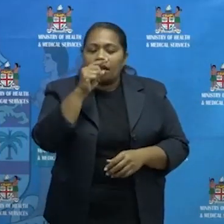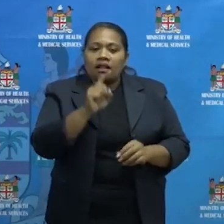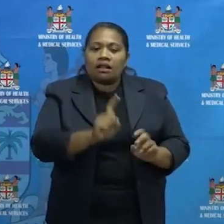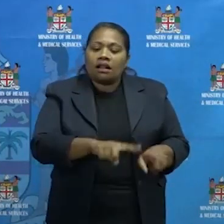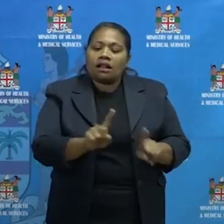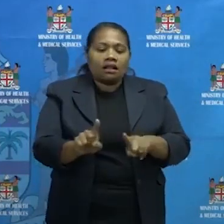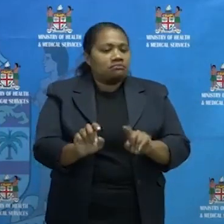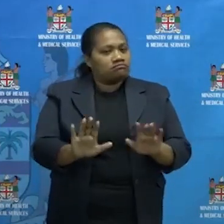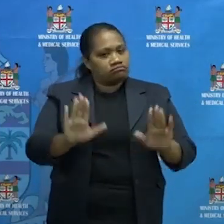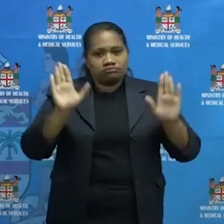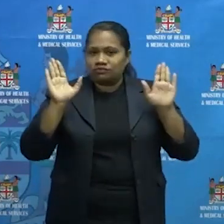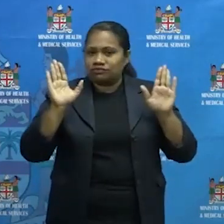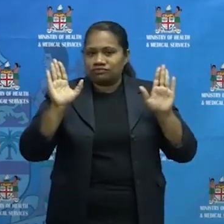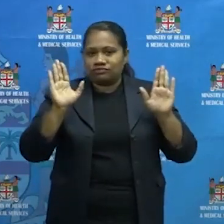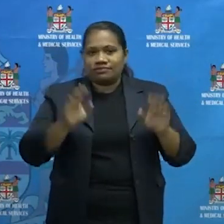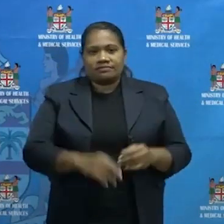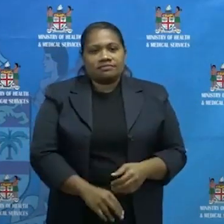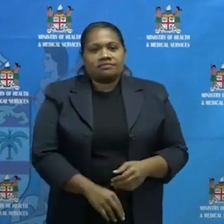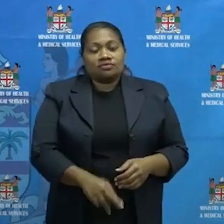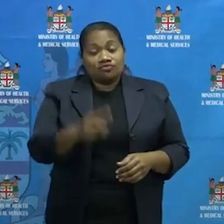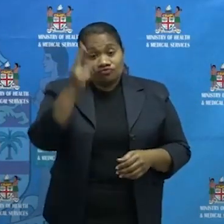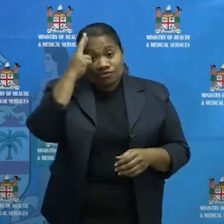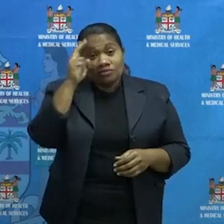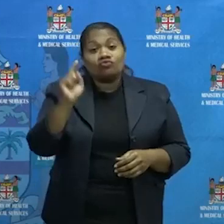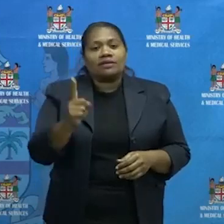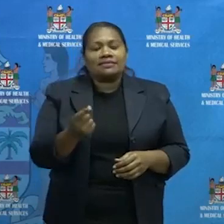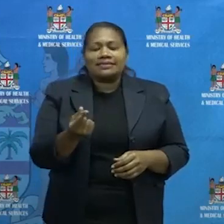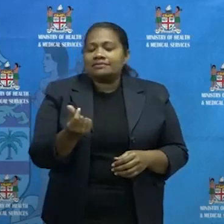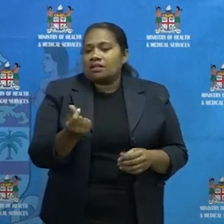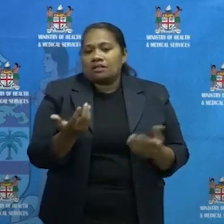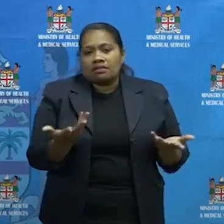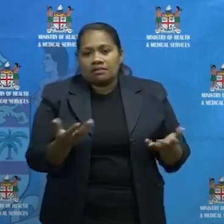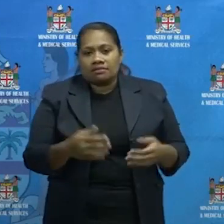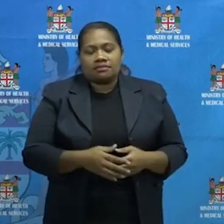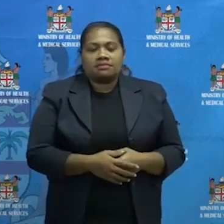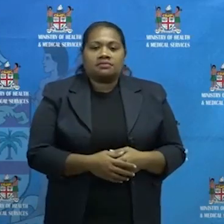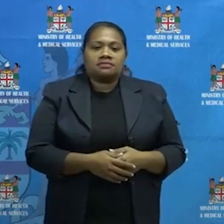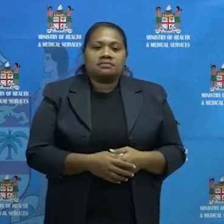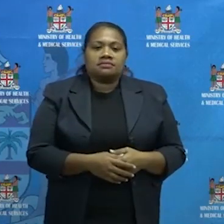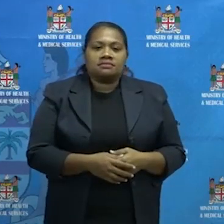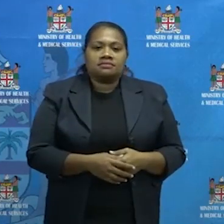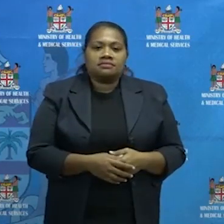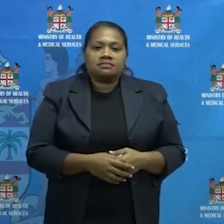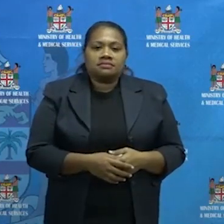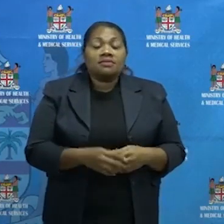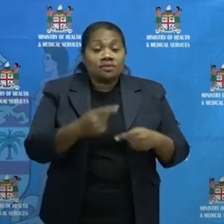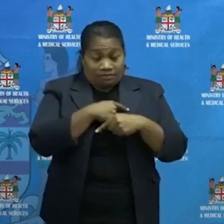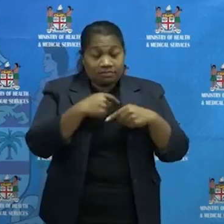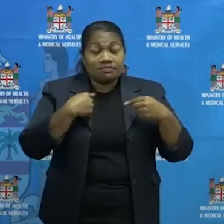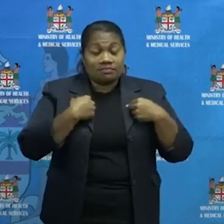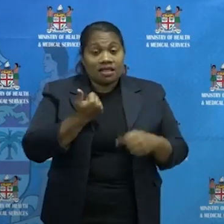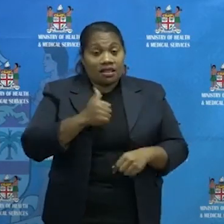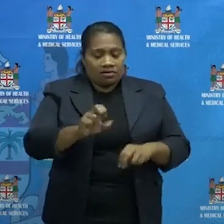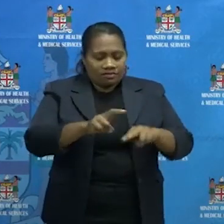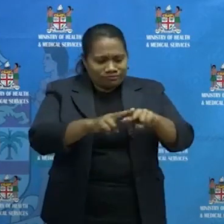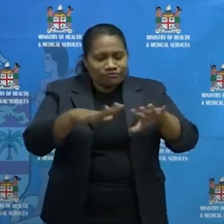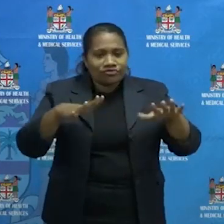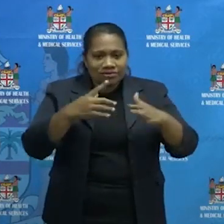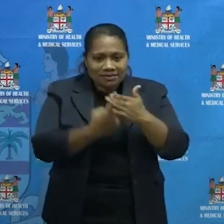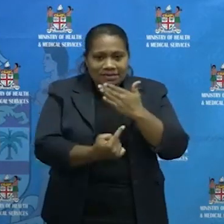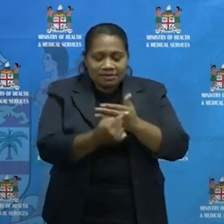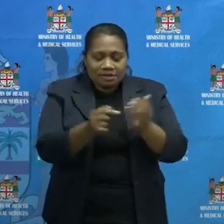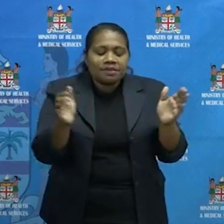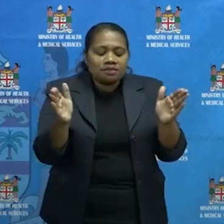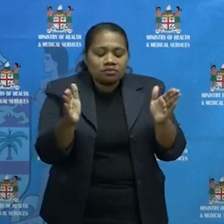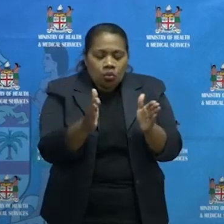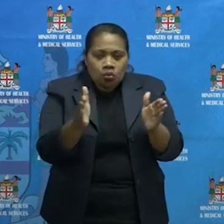reason is simple. An unplanned death cannot be rescheduled. So we will allow funerals to happen at a small